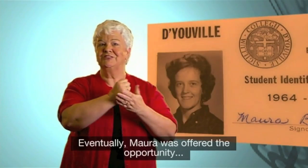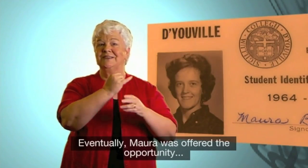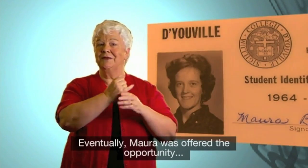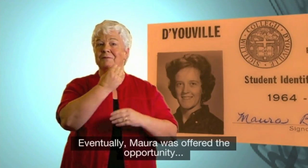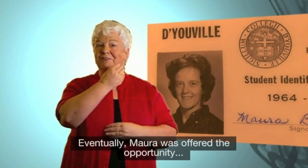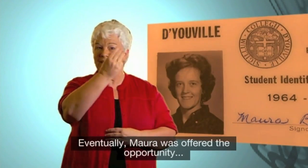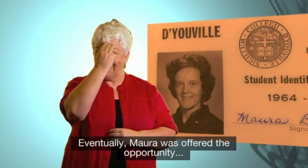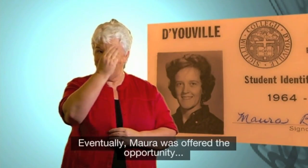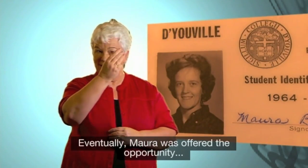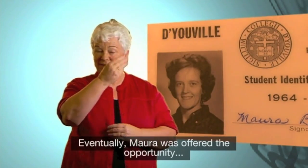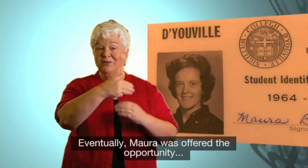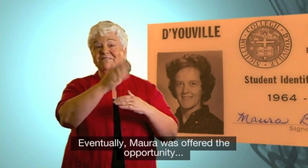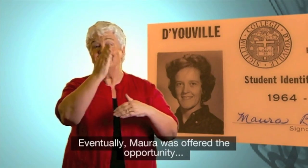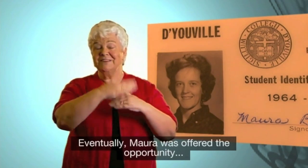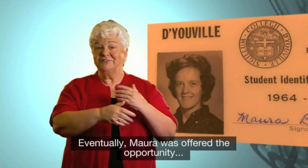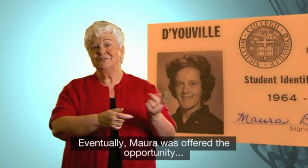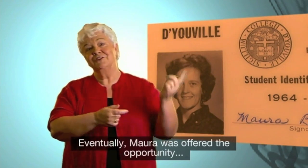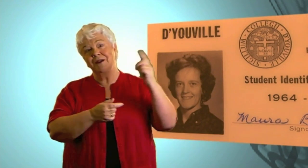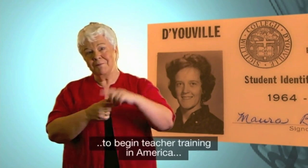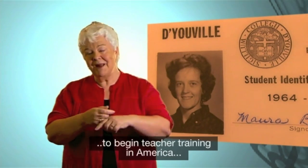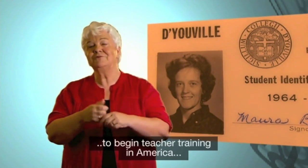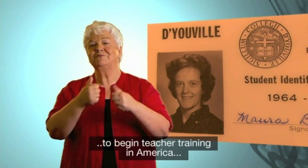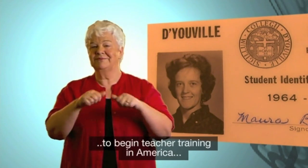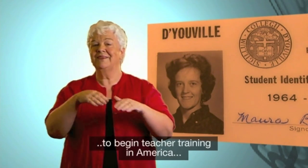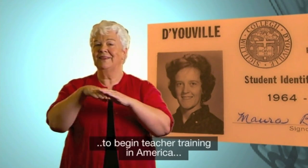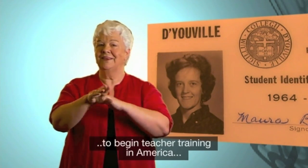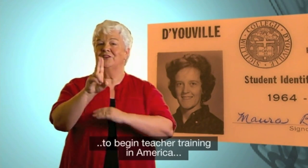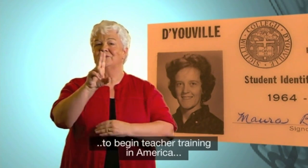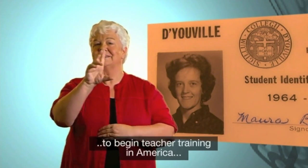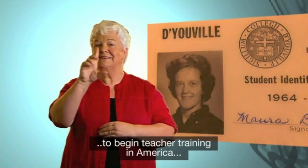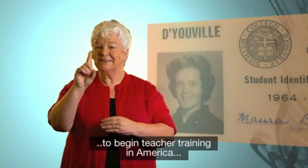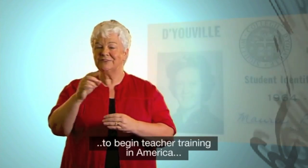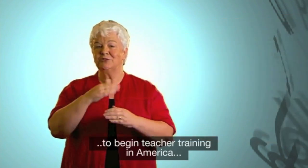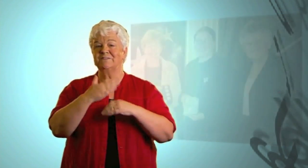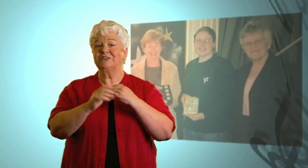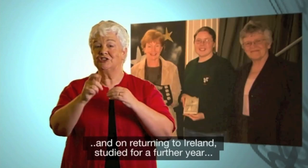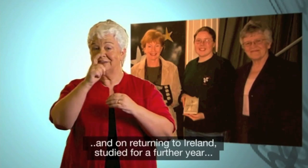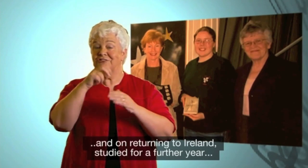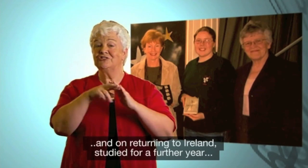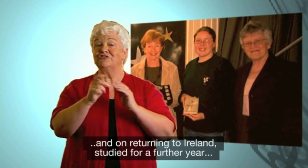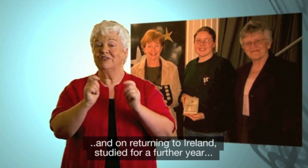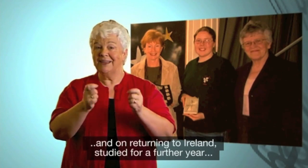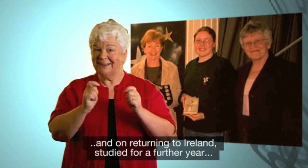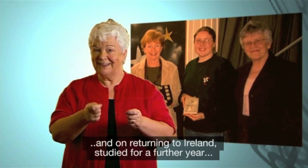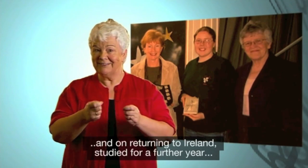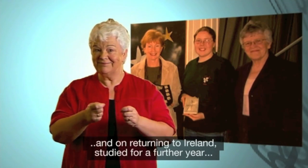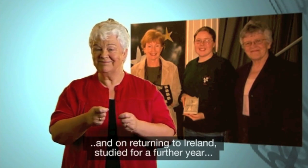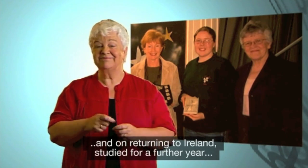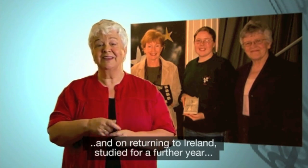Eventually, Maura was offered the opportunity to begin teacher training in America, and on returning to Ireland, studied for a further year in